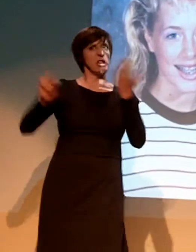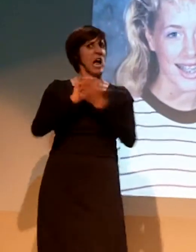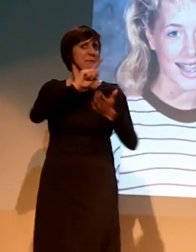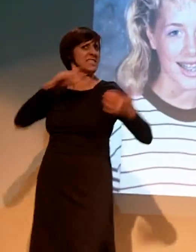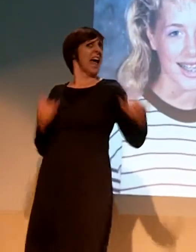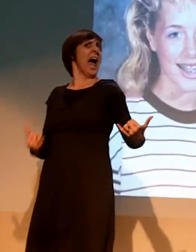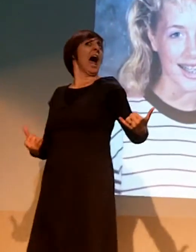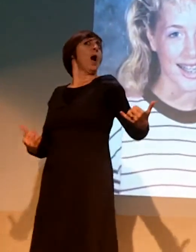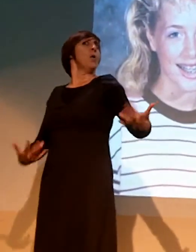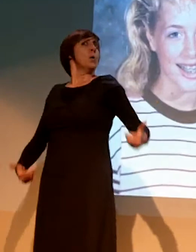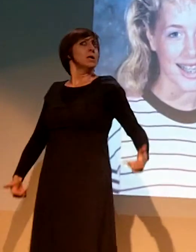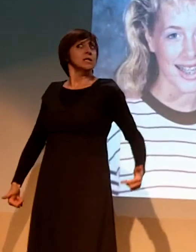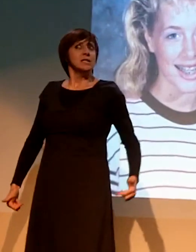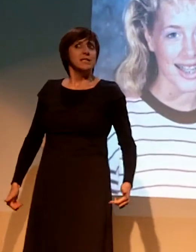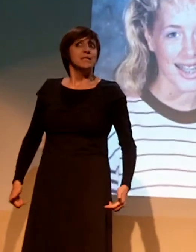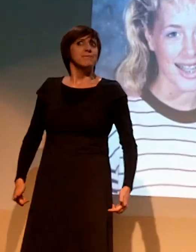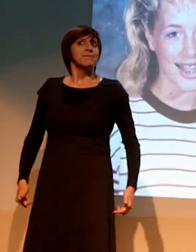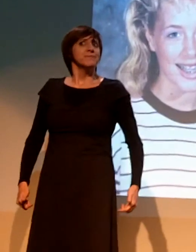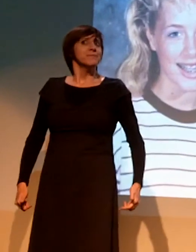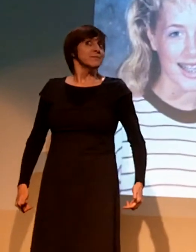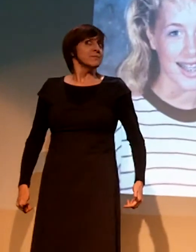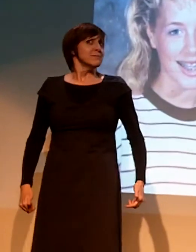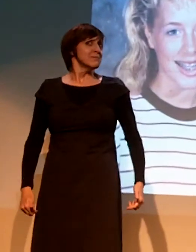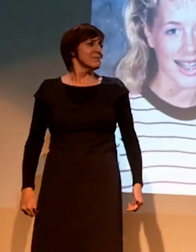is now.